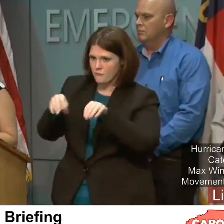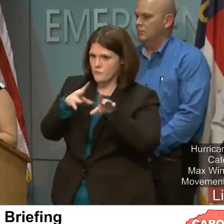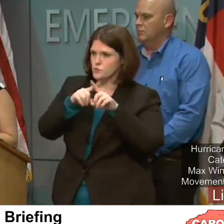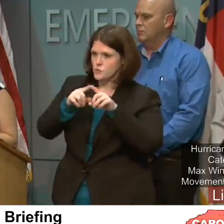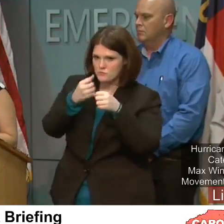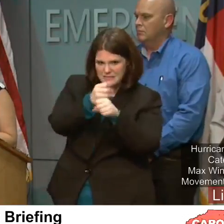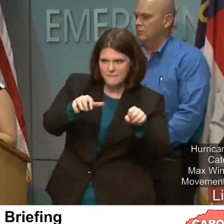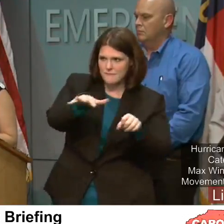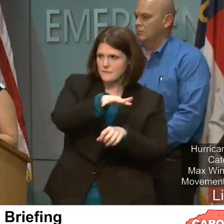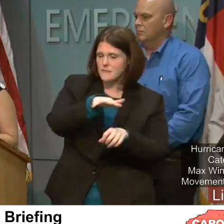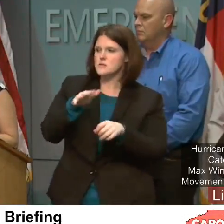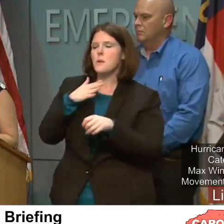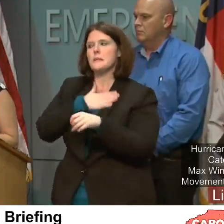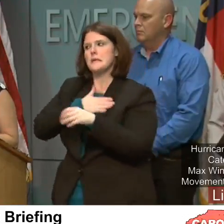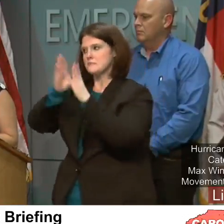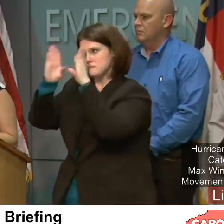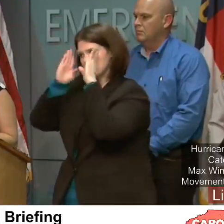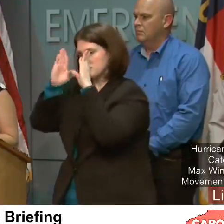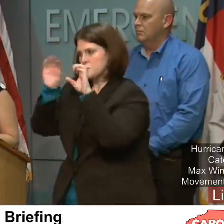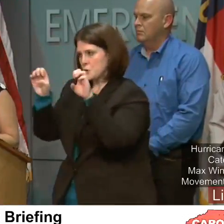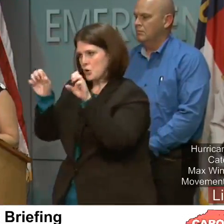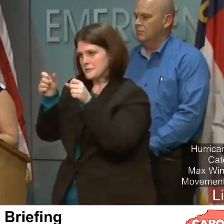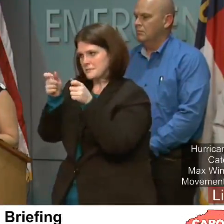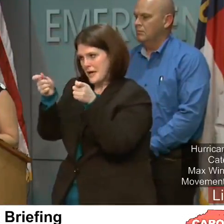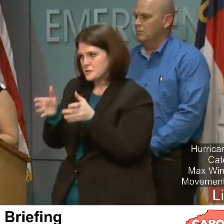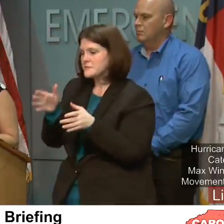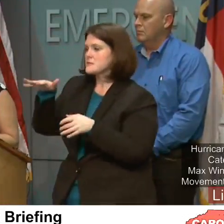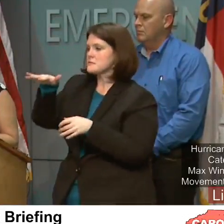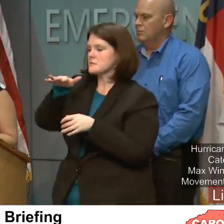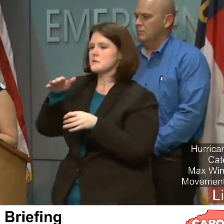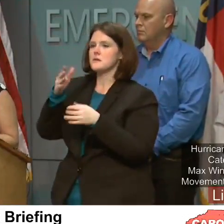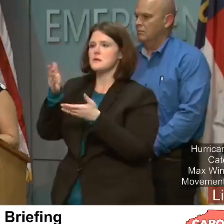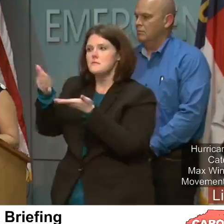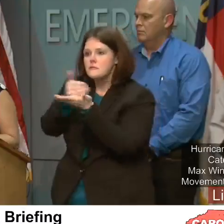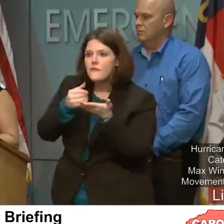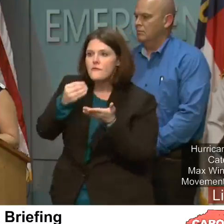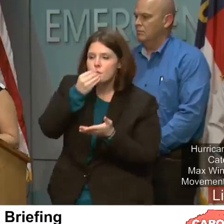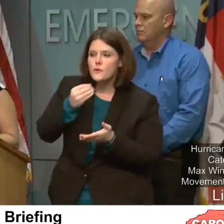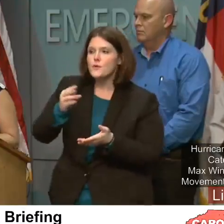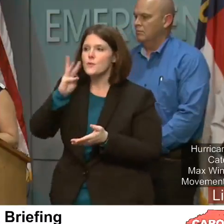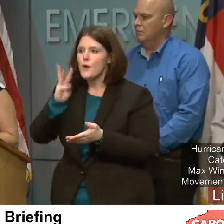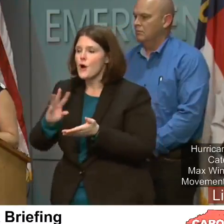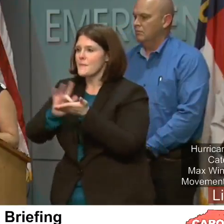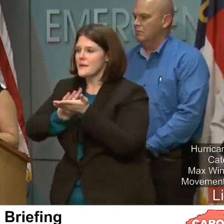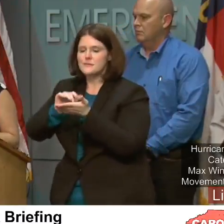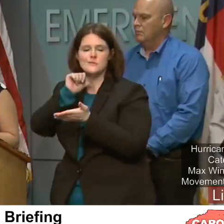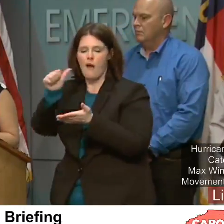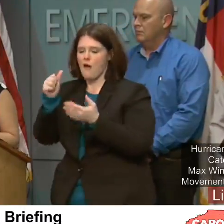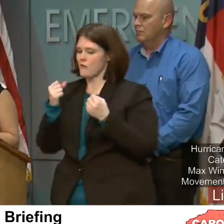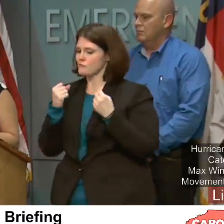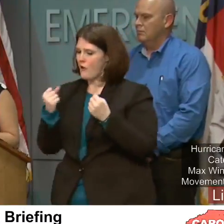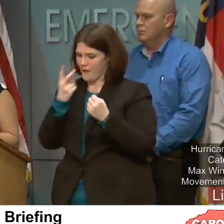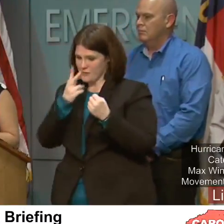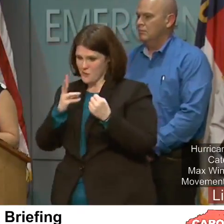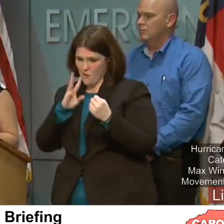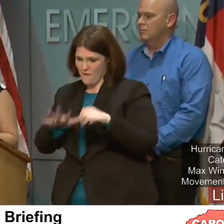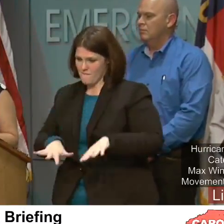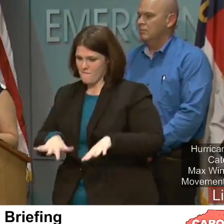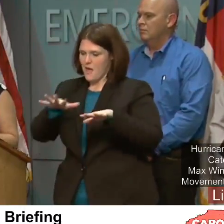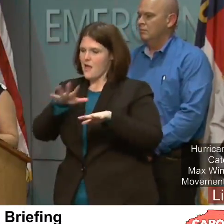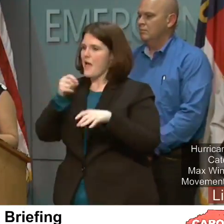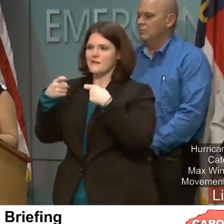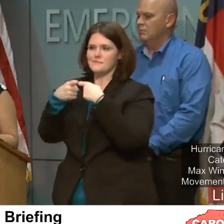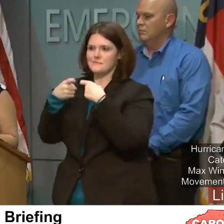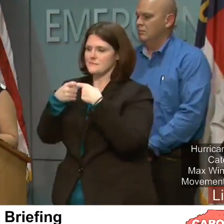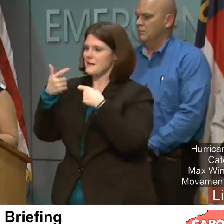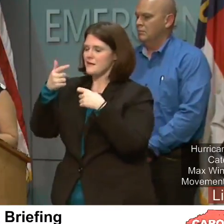please heed the warning of emergency management. Get your food, water, and medicines. Do not drive through standing water, and please don't use